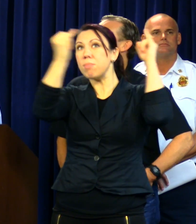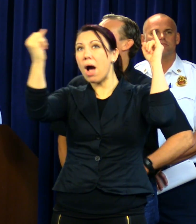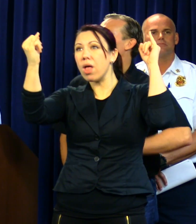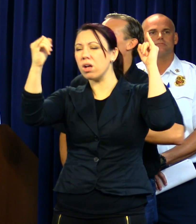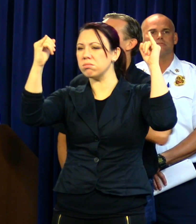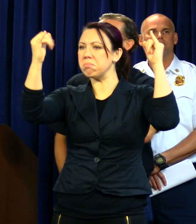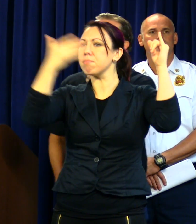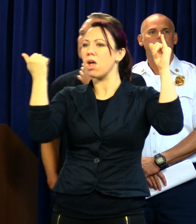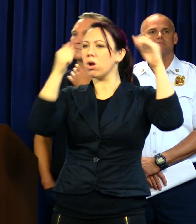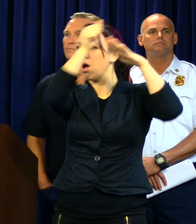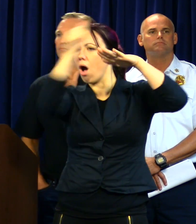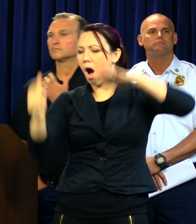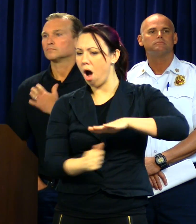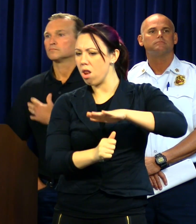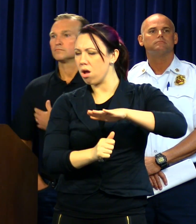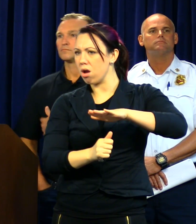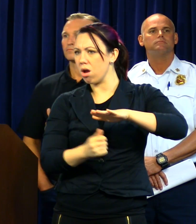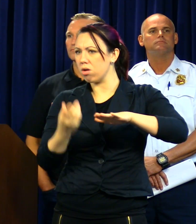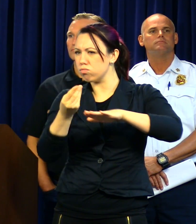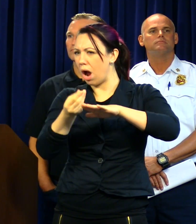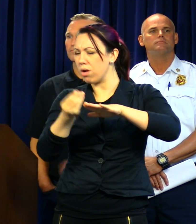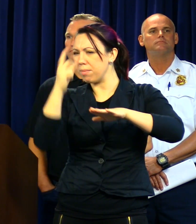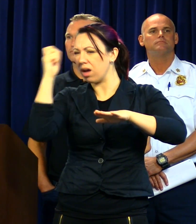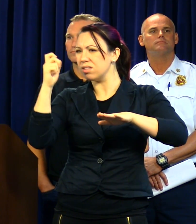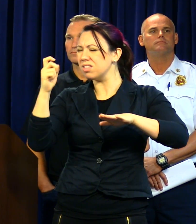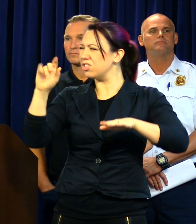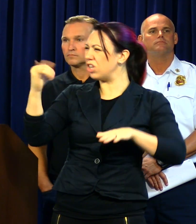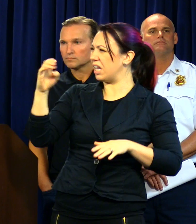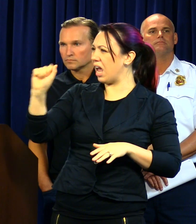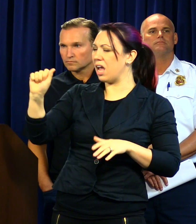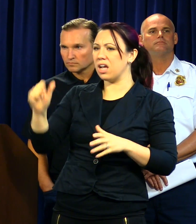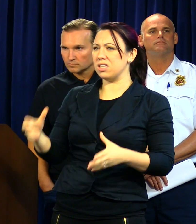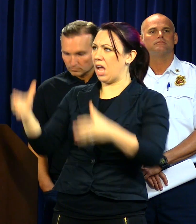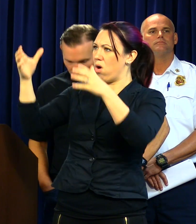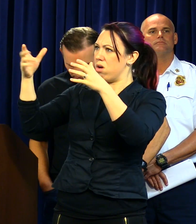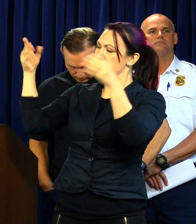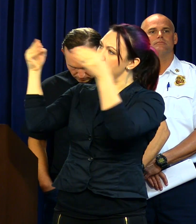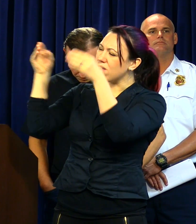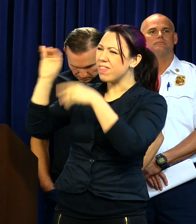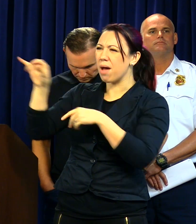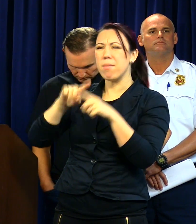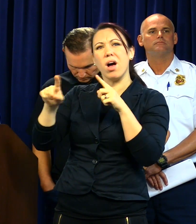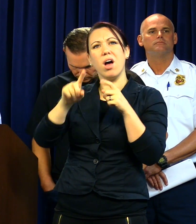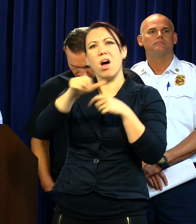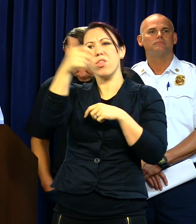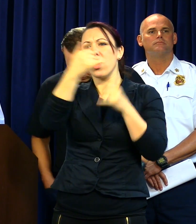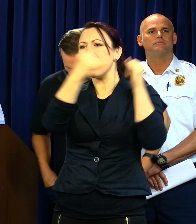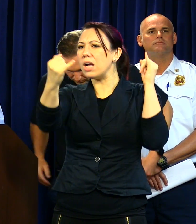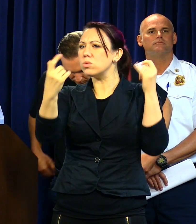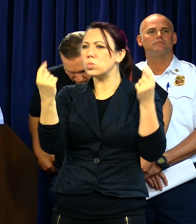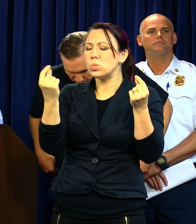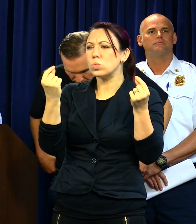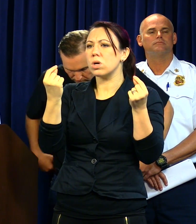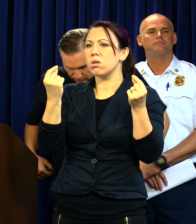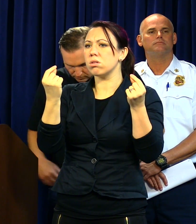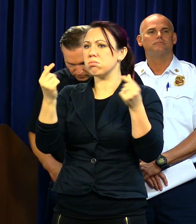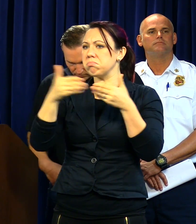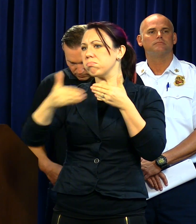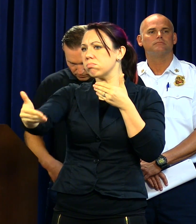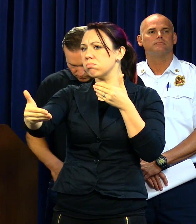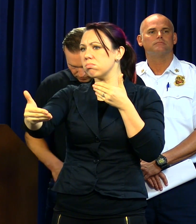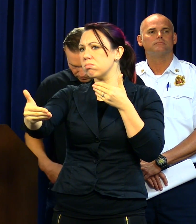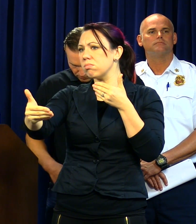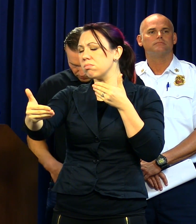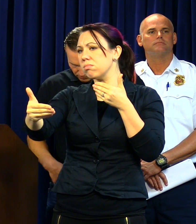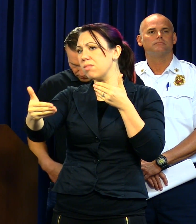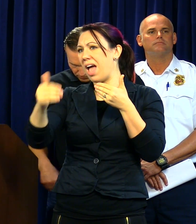JEA need to reconsider its capital budget, because this JEA tower seems to be its biggest priority right now? Going forward, how do we